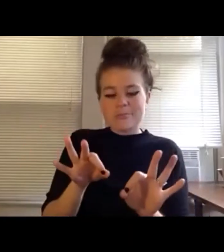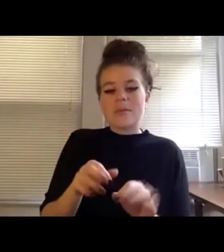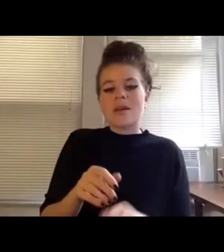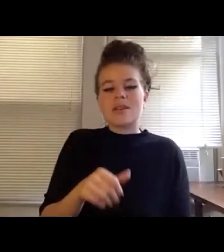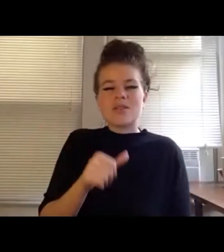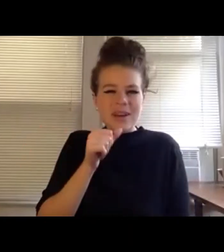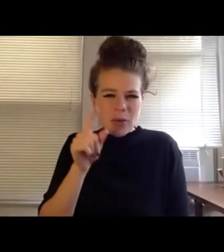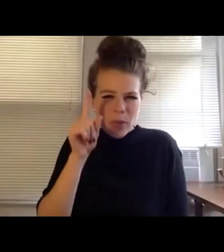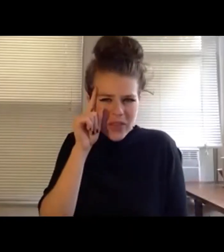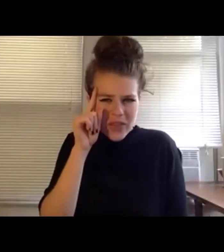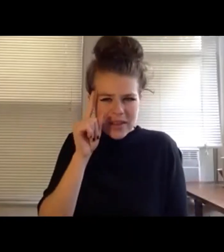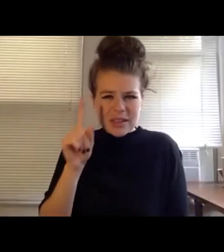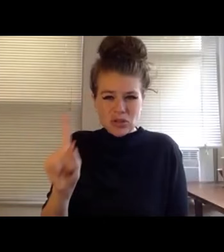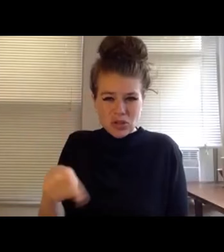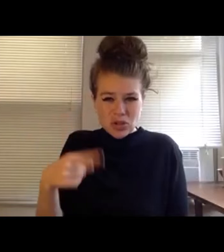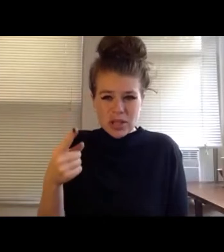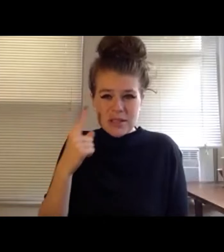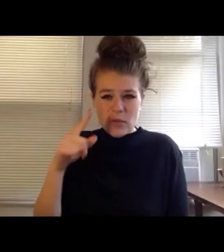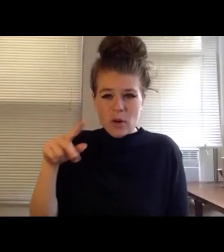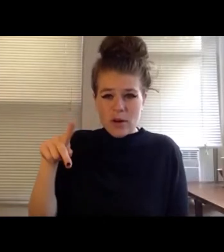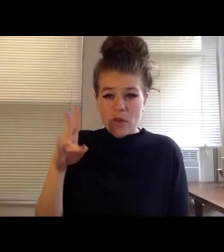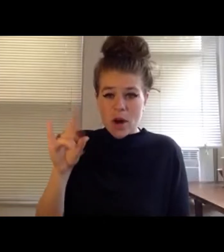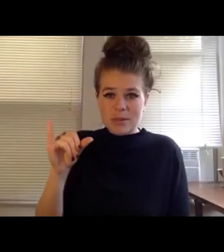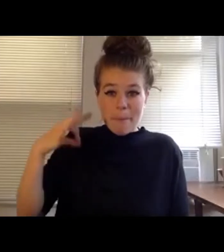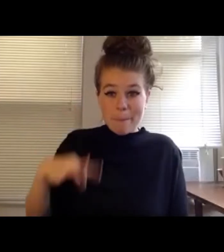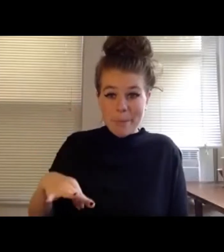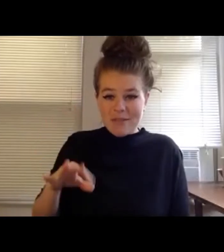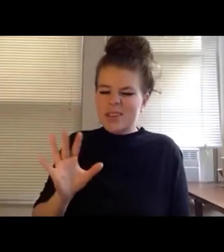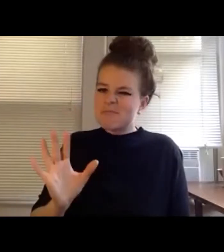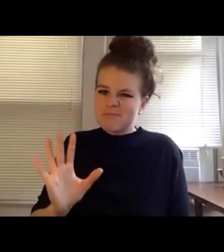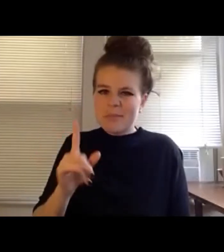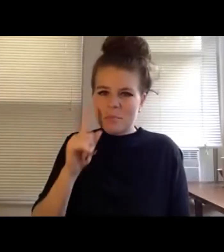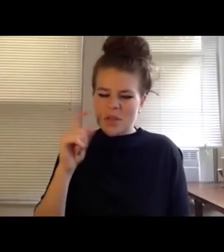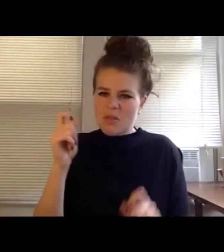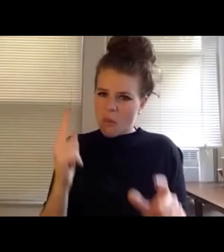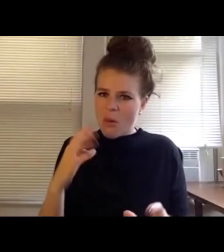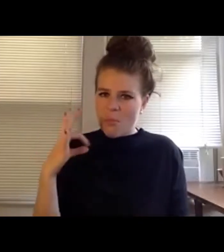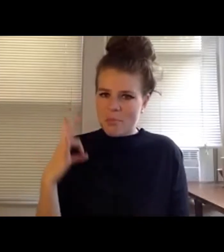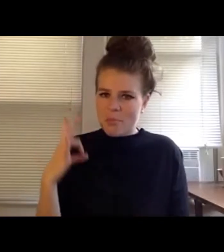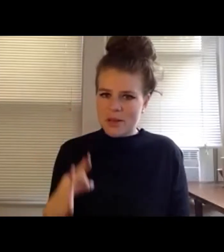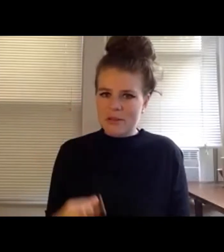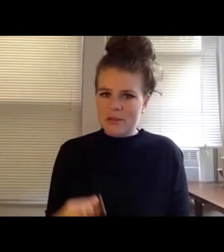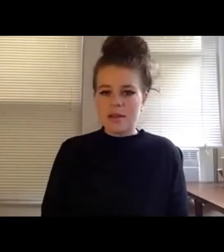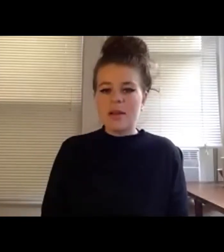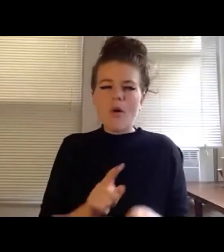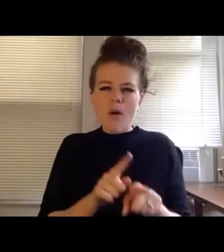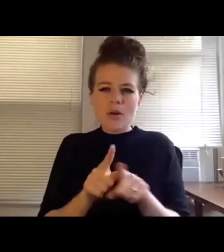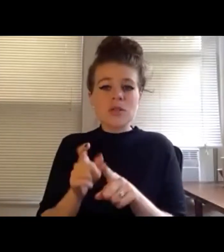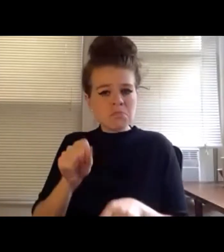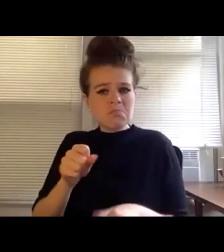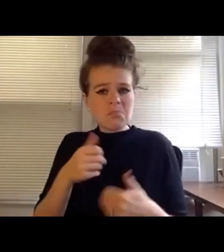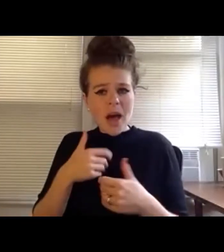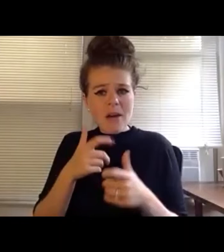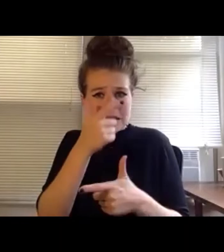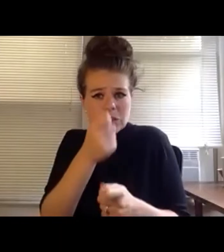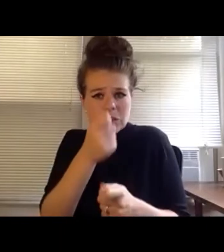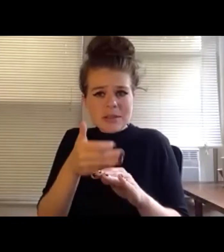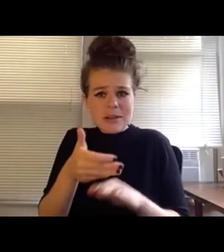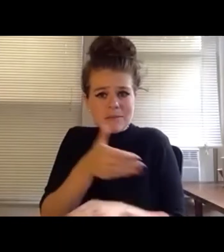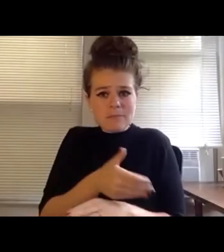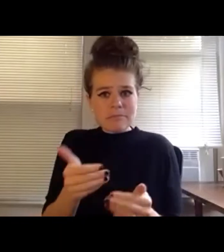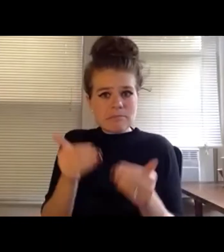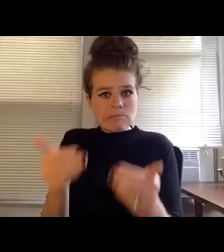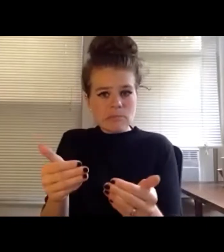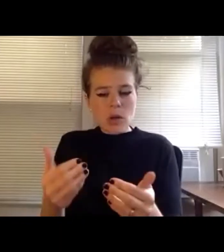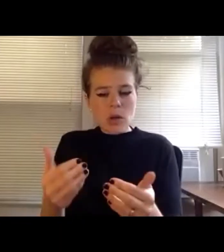think that this is just for pharmaceutical companies. I think actually they also have an interest in advancing new treatment for a lot of